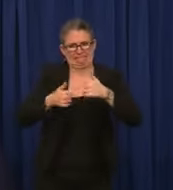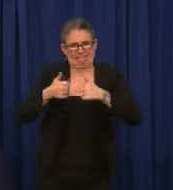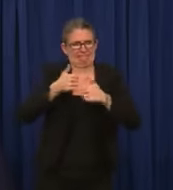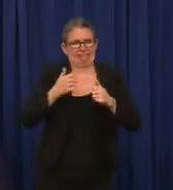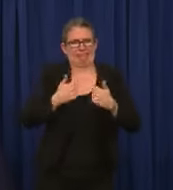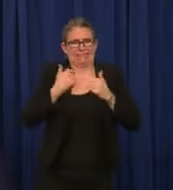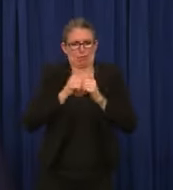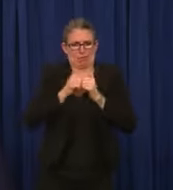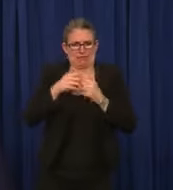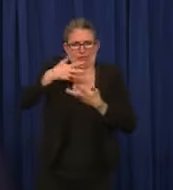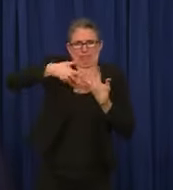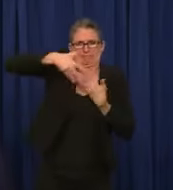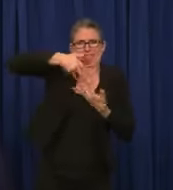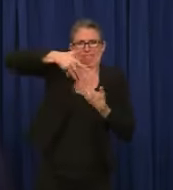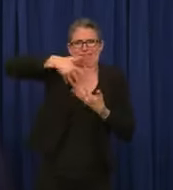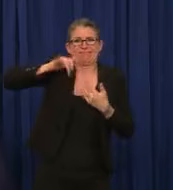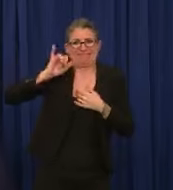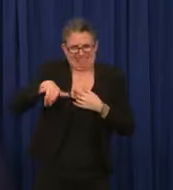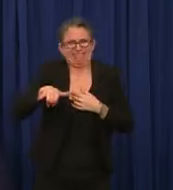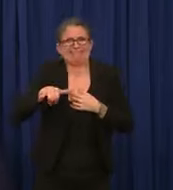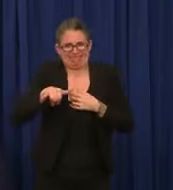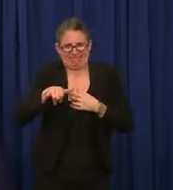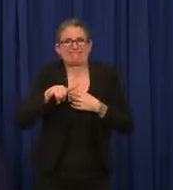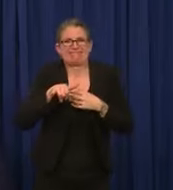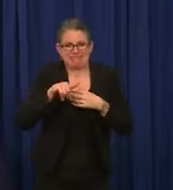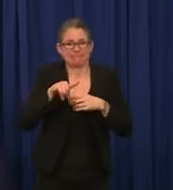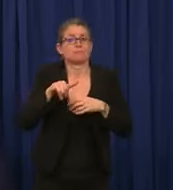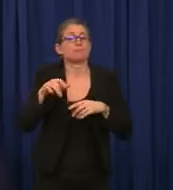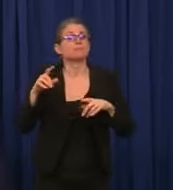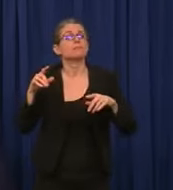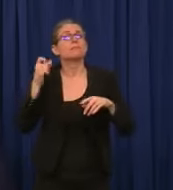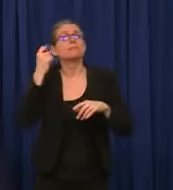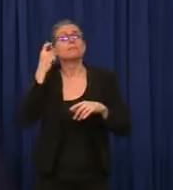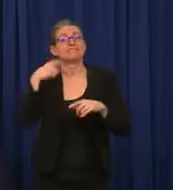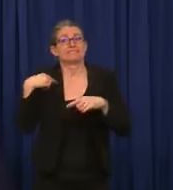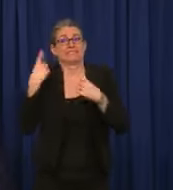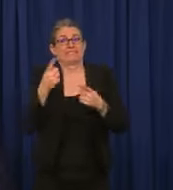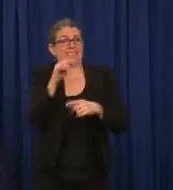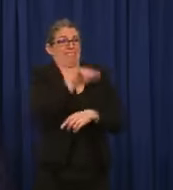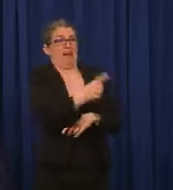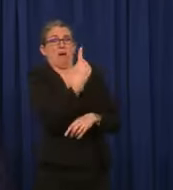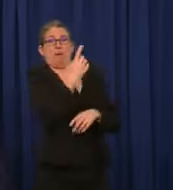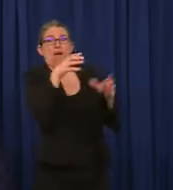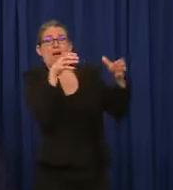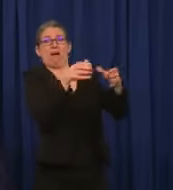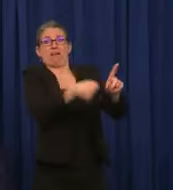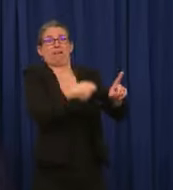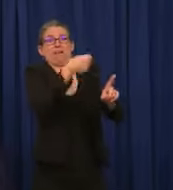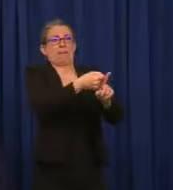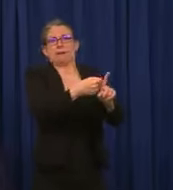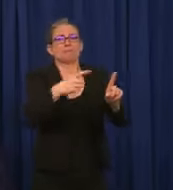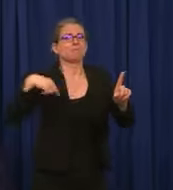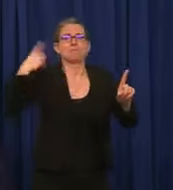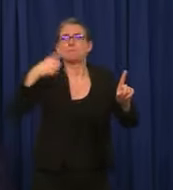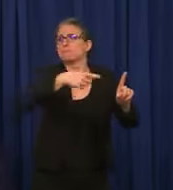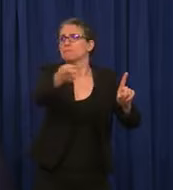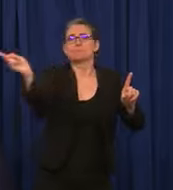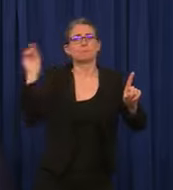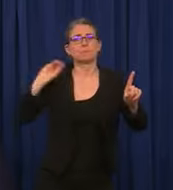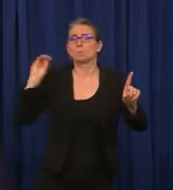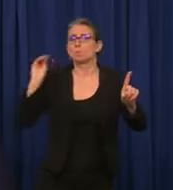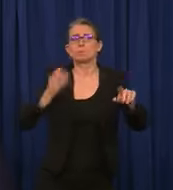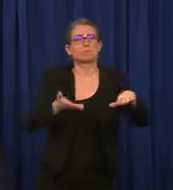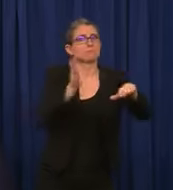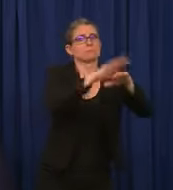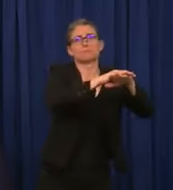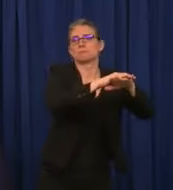reporting today. We'll get you the exact number of total cases at nursing homes in just a bit, Rachel.